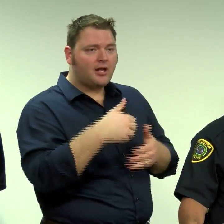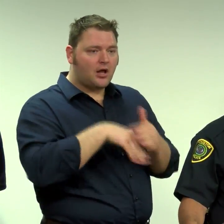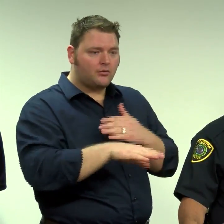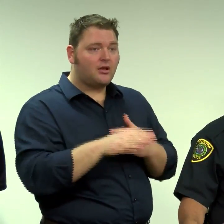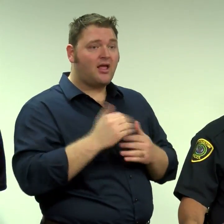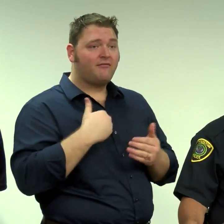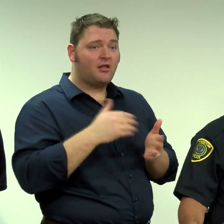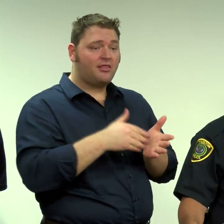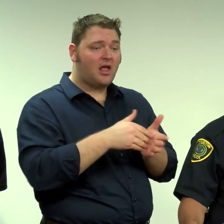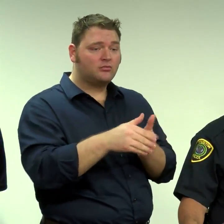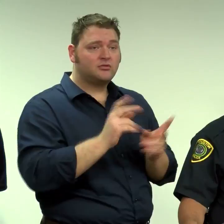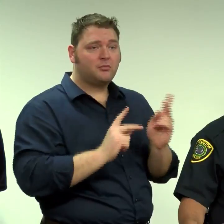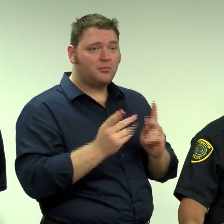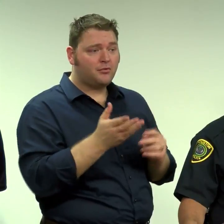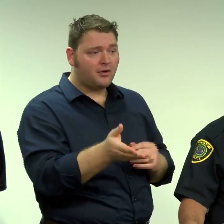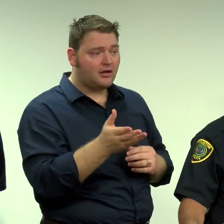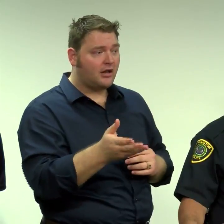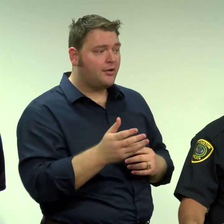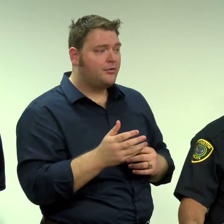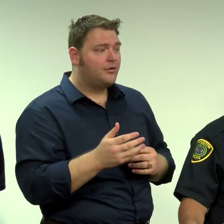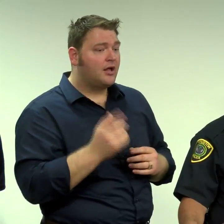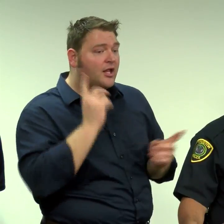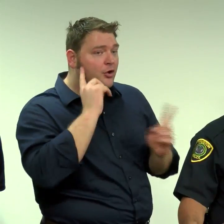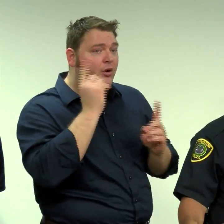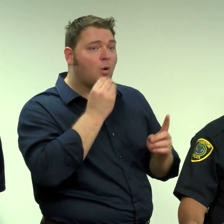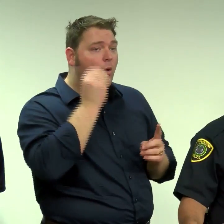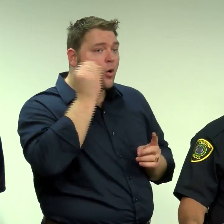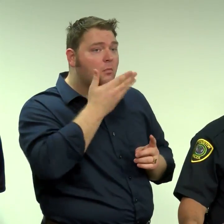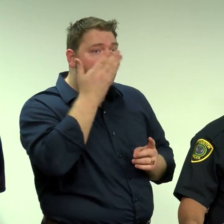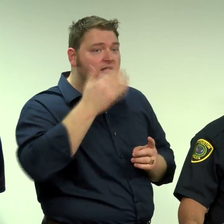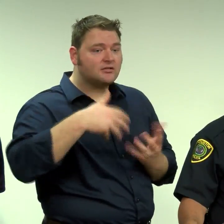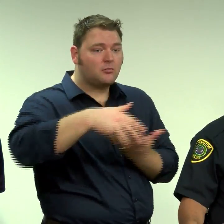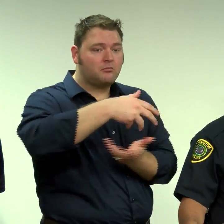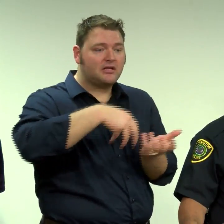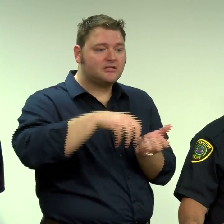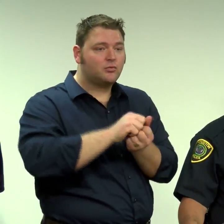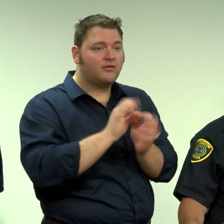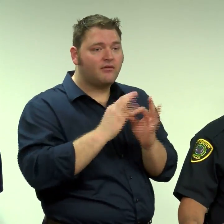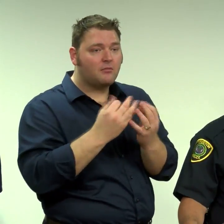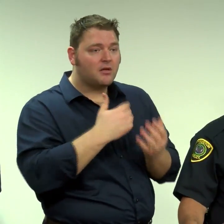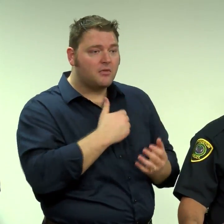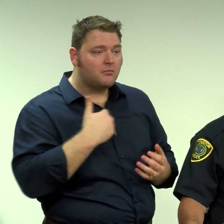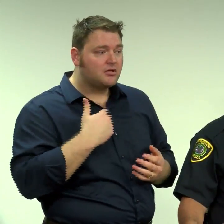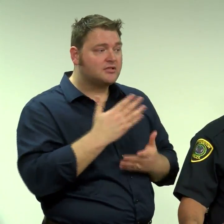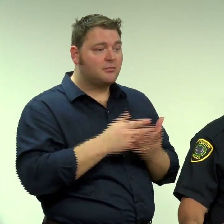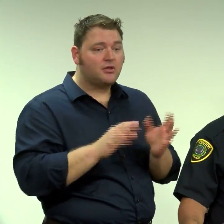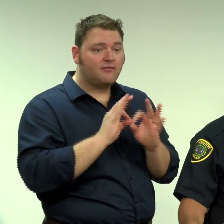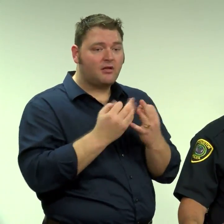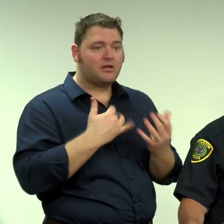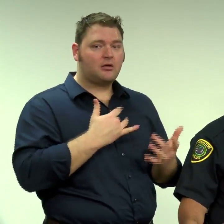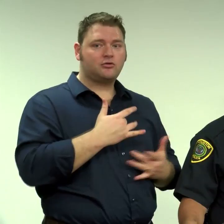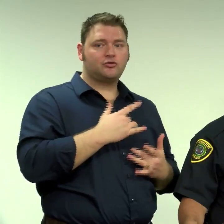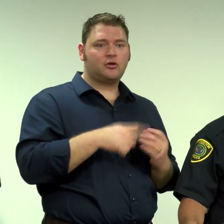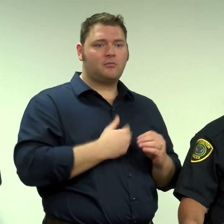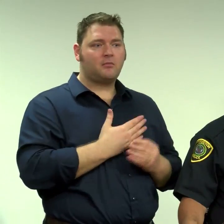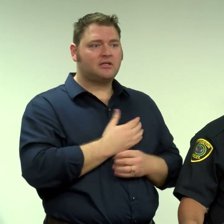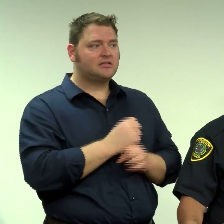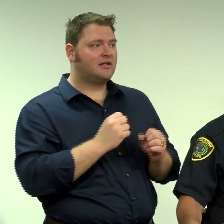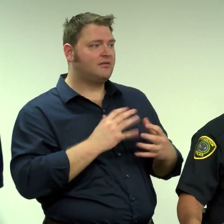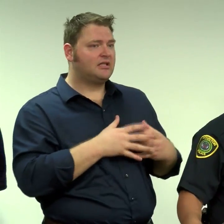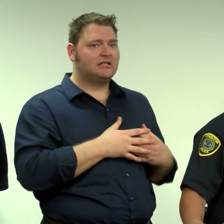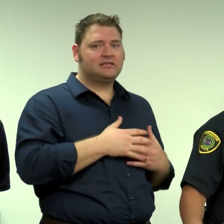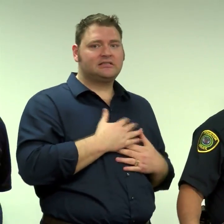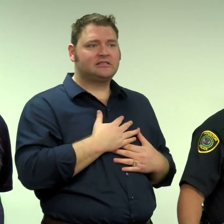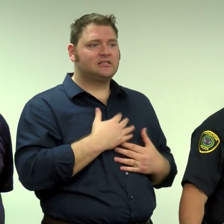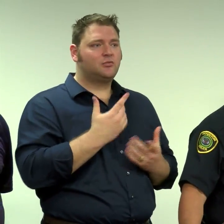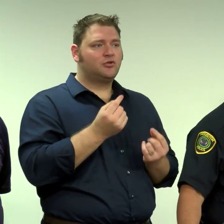They're hearing homeless and other sorts of people are mixed in with family members. Some of those families are now concerned about their safety. When